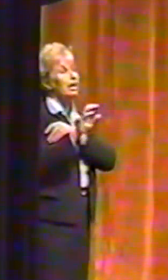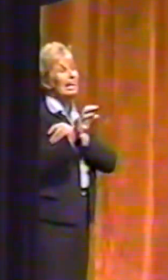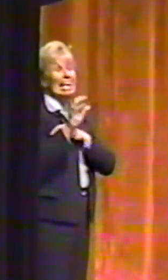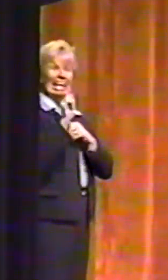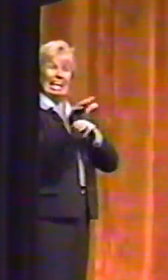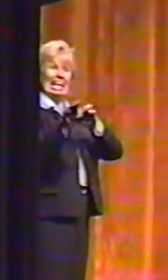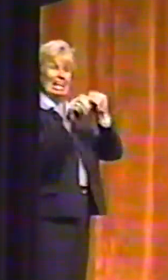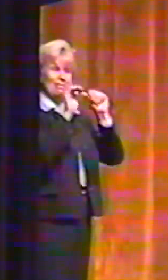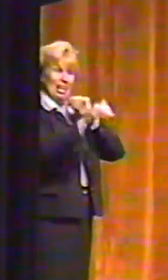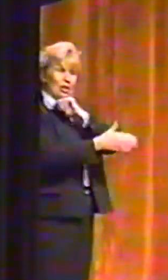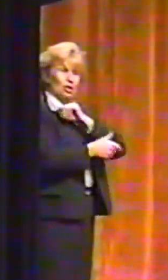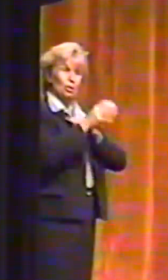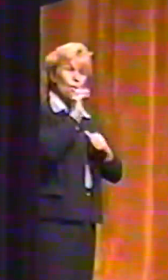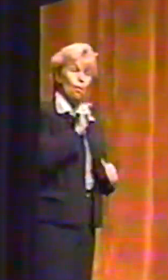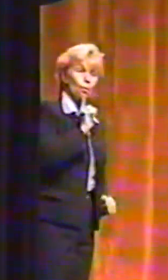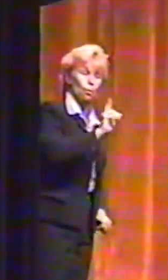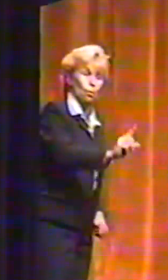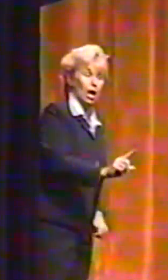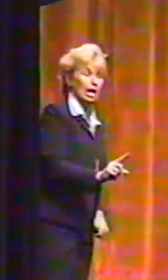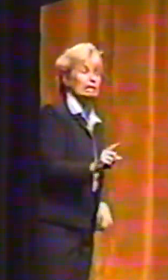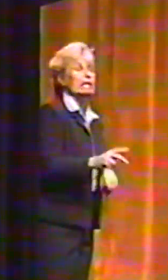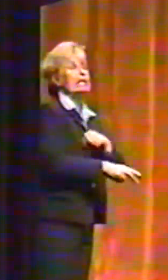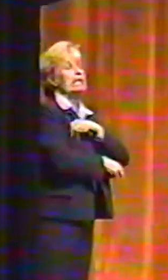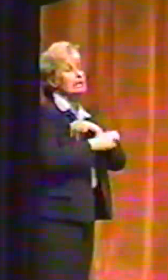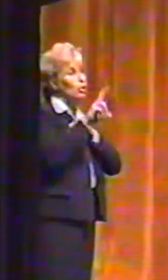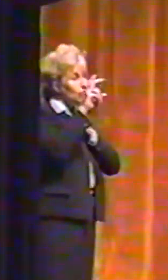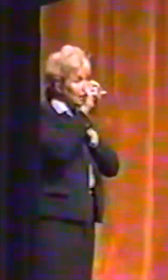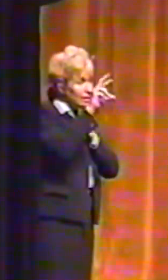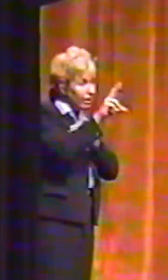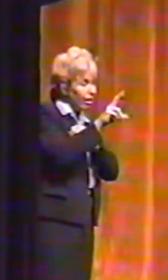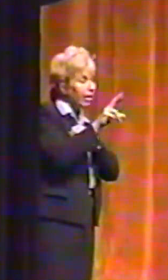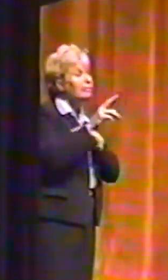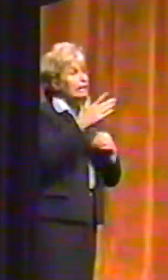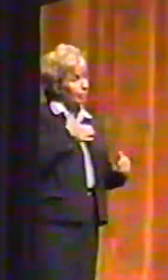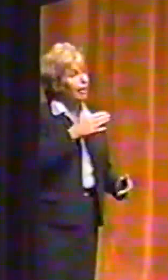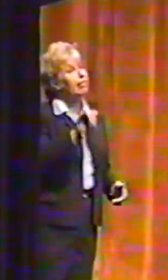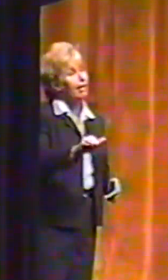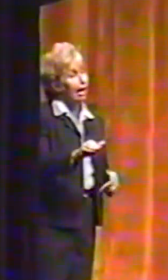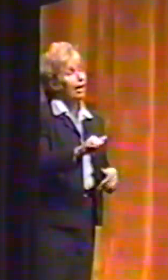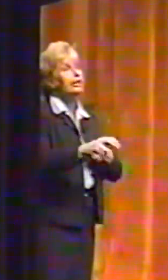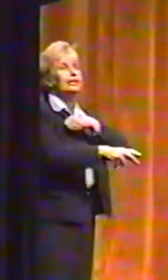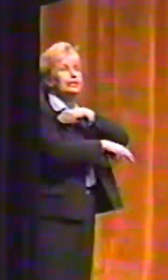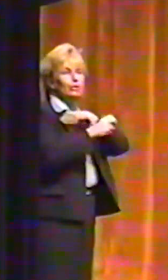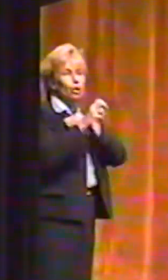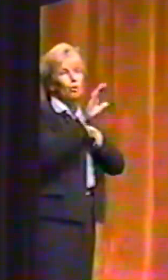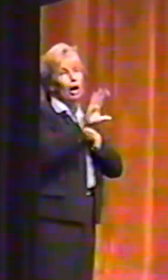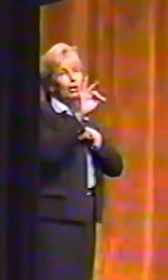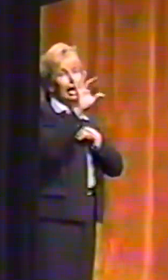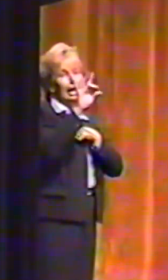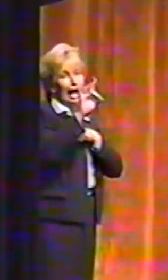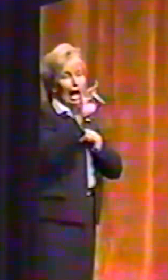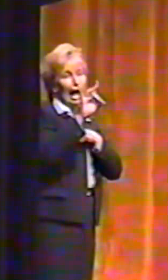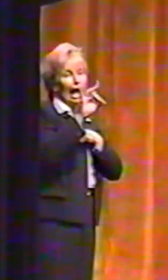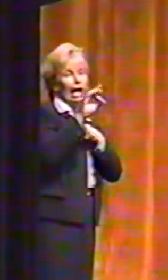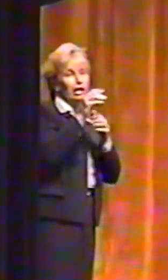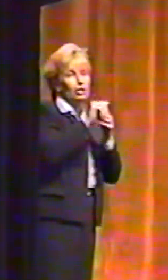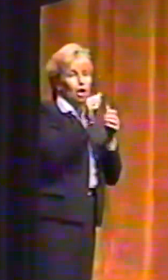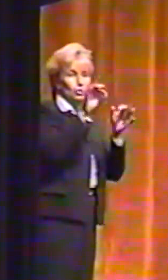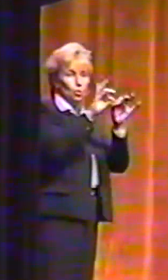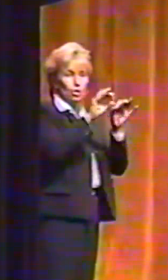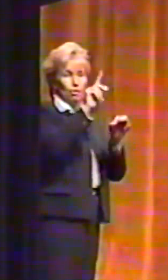stole a VCR, and he stole about $98 worth of tools. And in Alaska, where he lived, these are